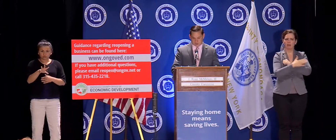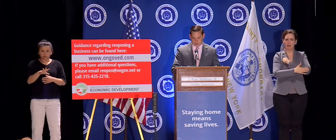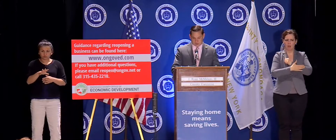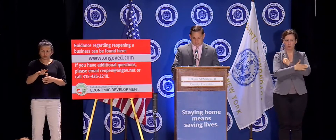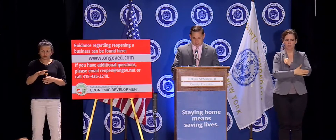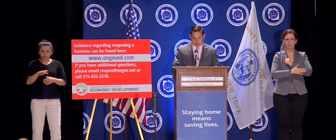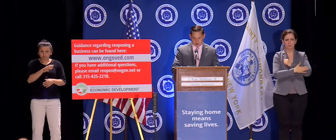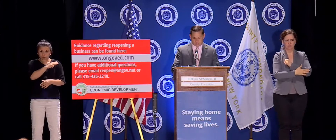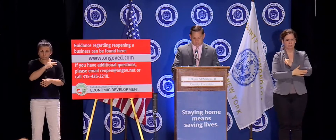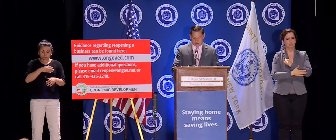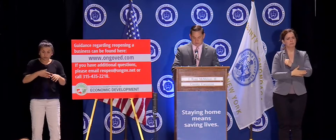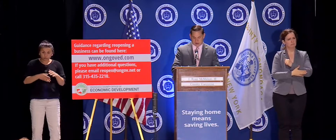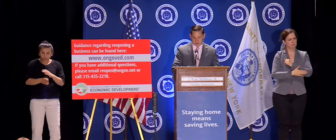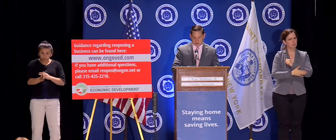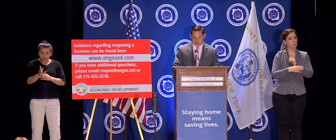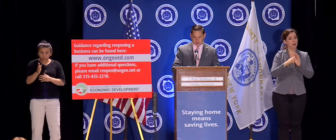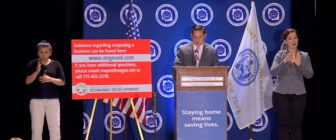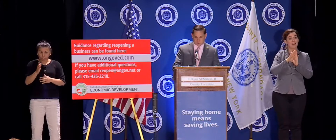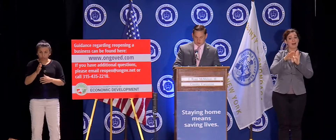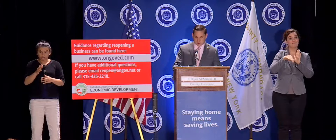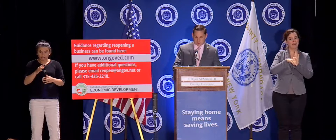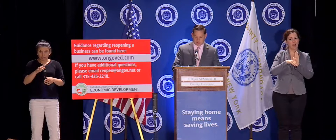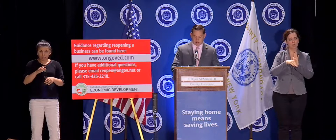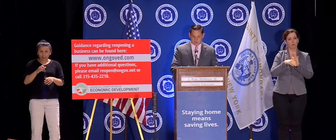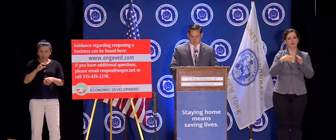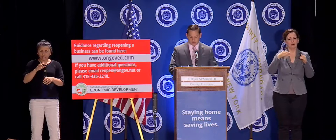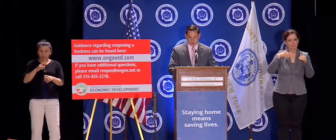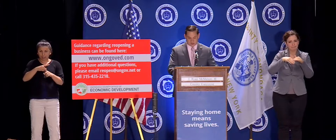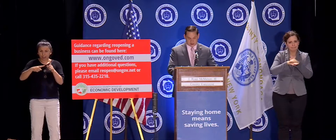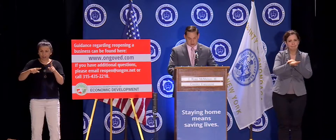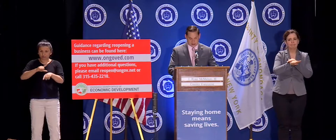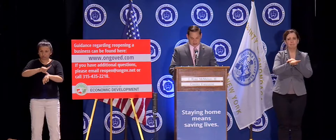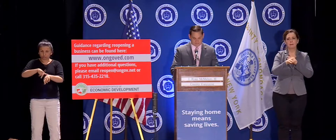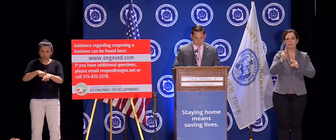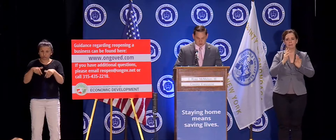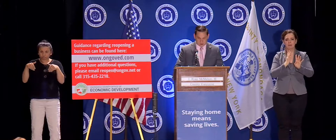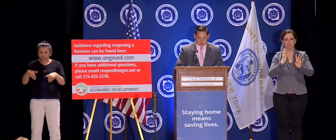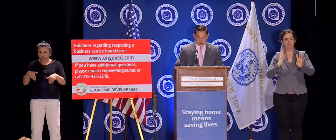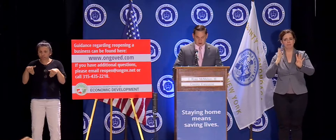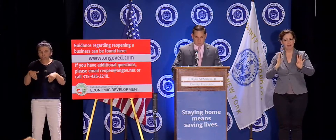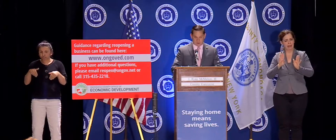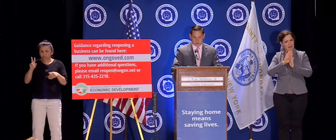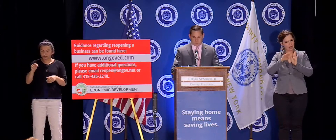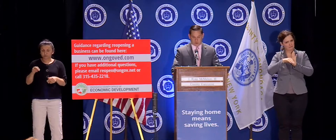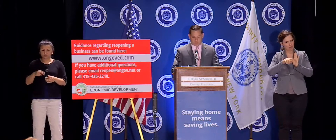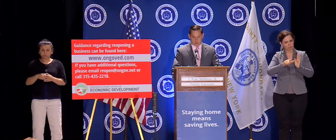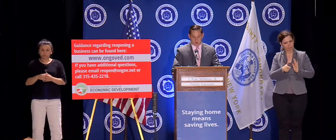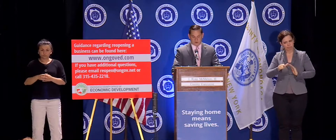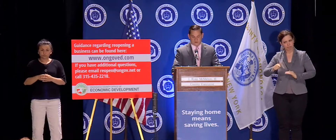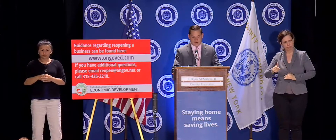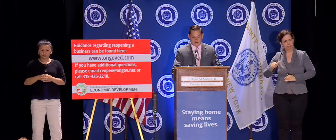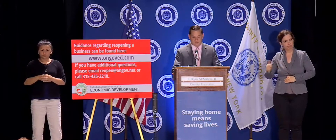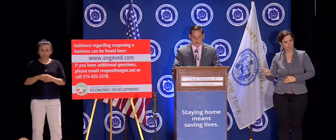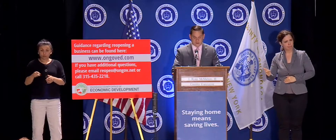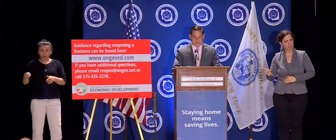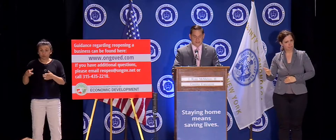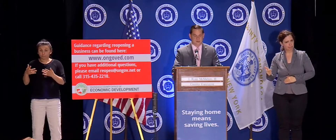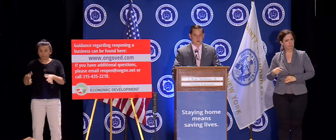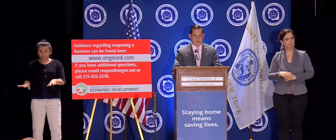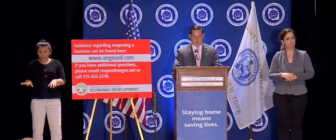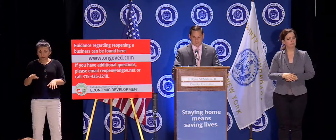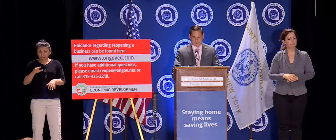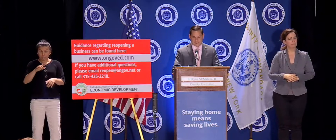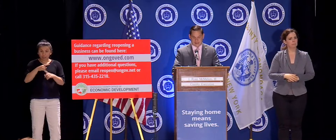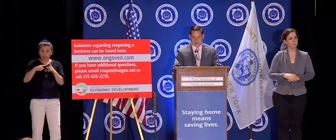We certainly will have accommodations for those that are unable to purchase online, but there will be no more than 500